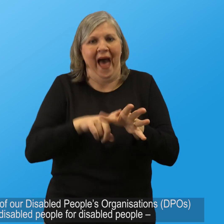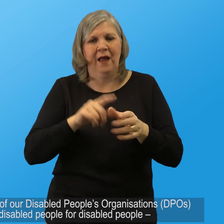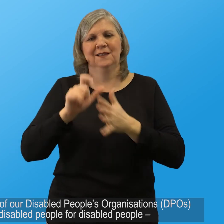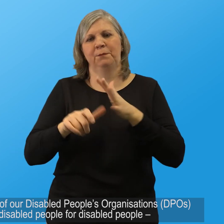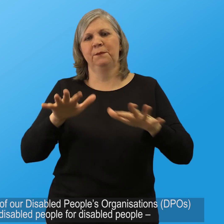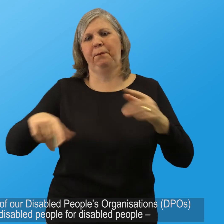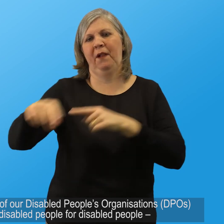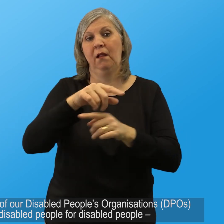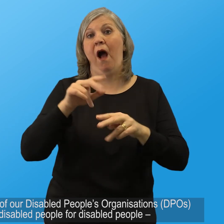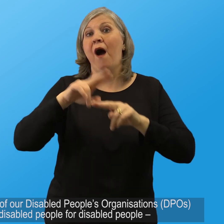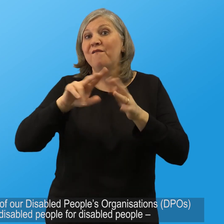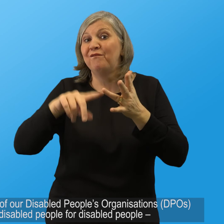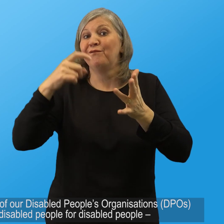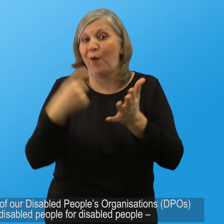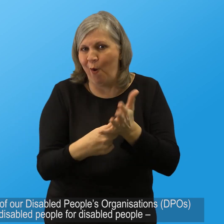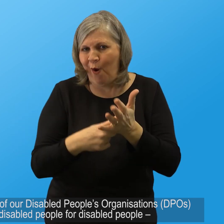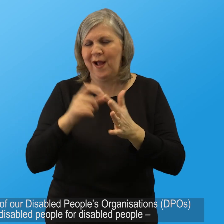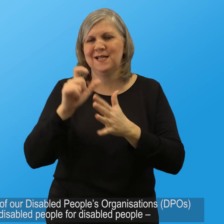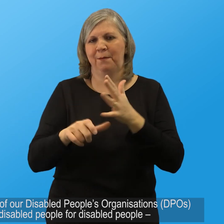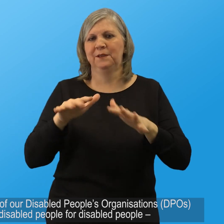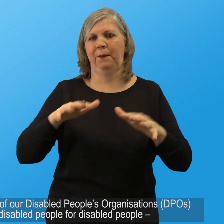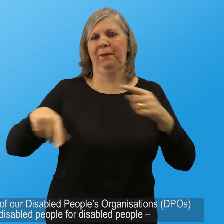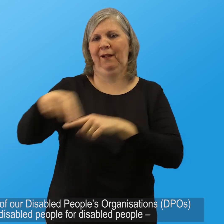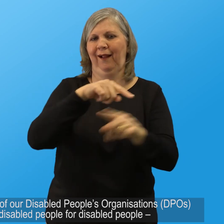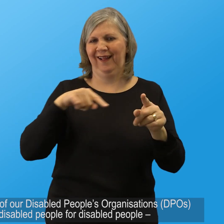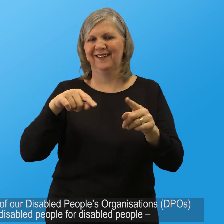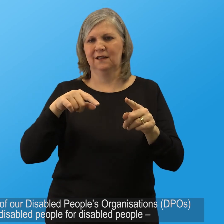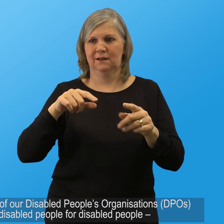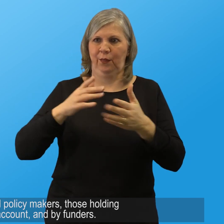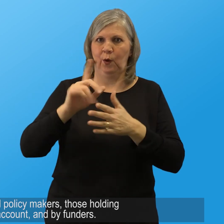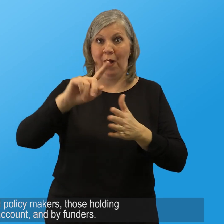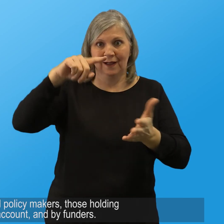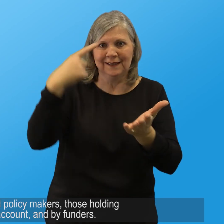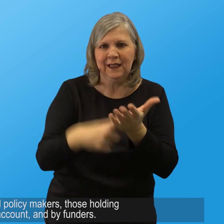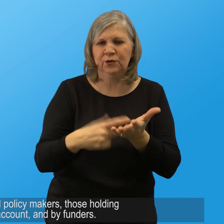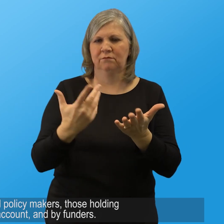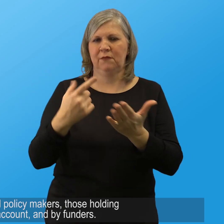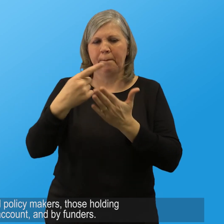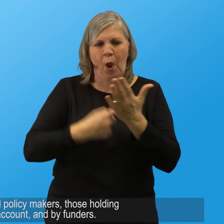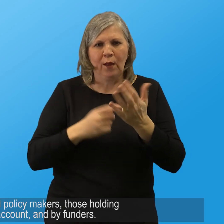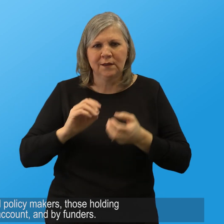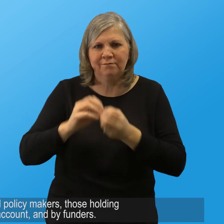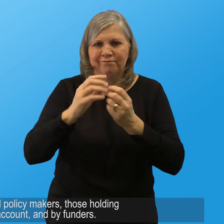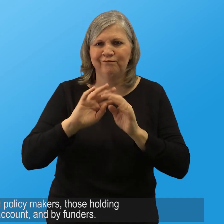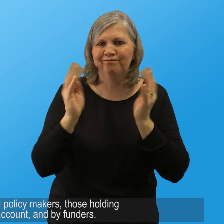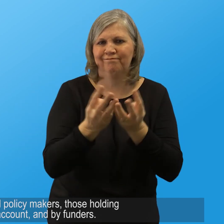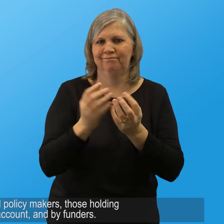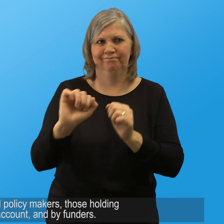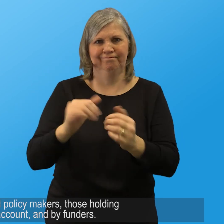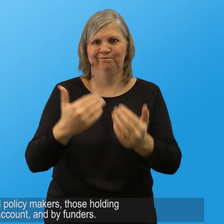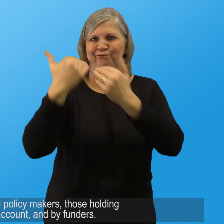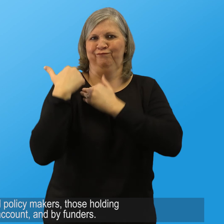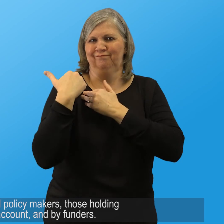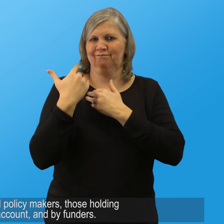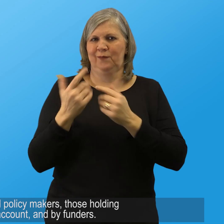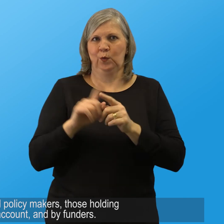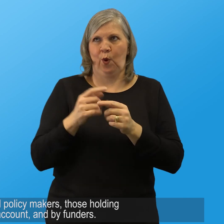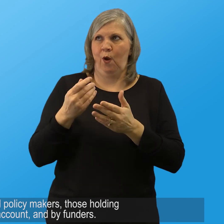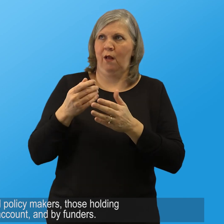Organisations run by disabled people for disabled people, by decision and policy makers, those holding them to account, and by